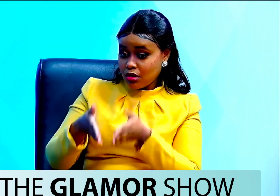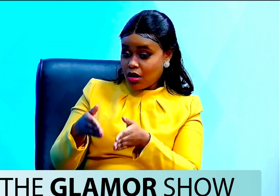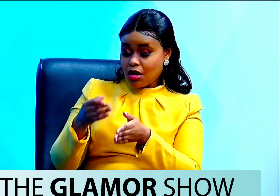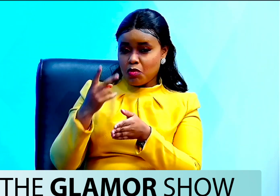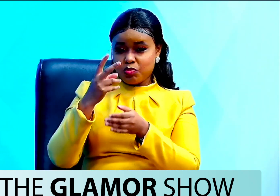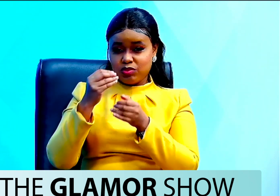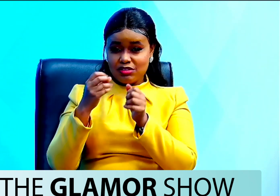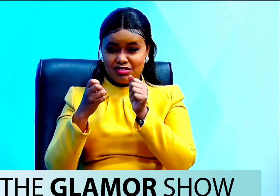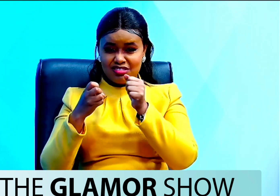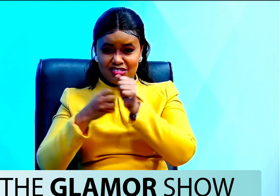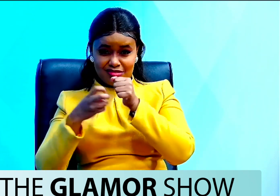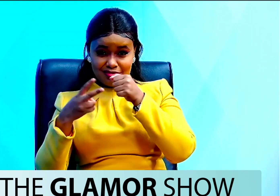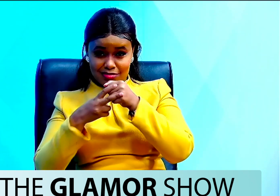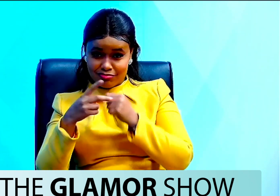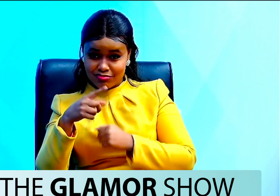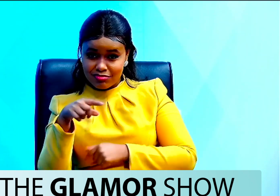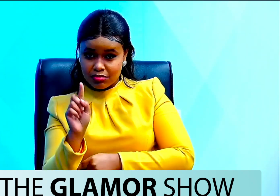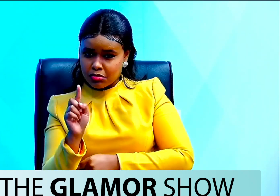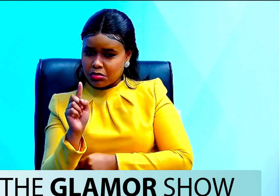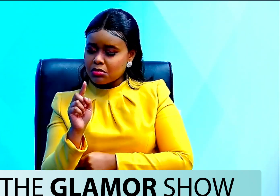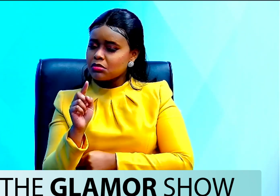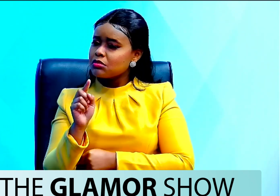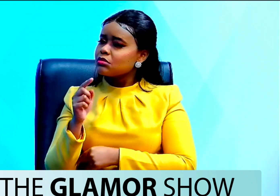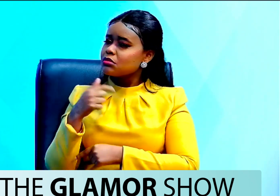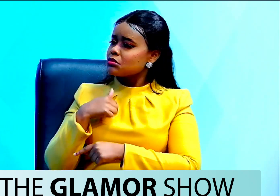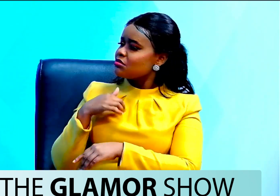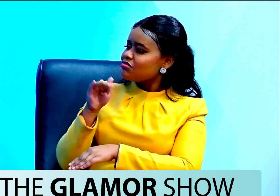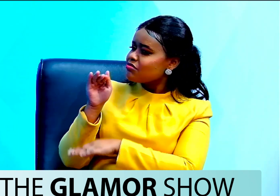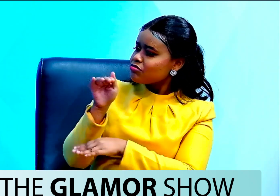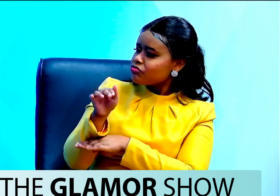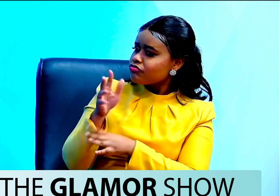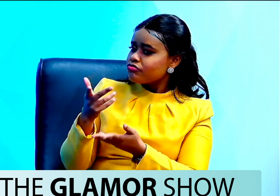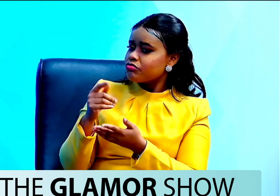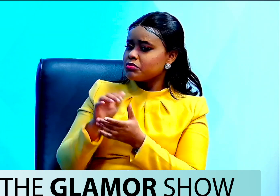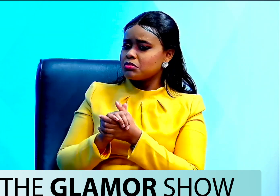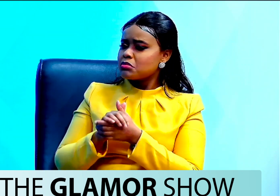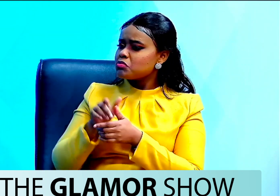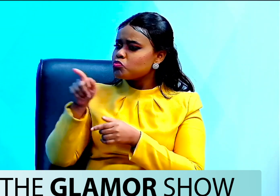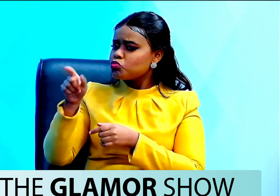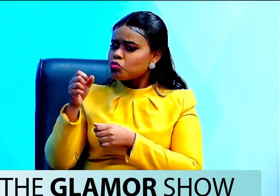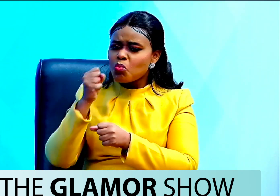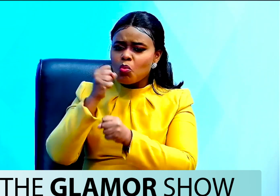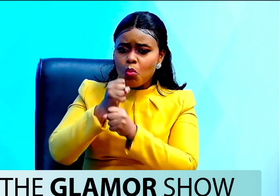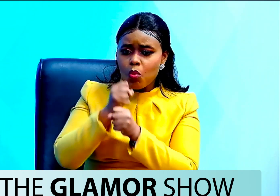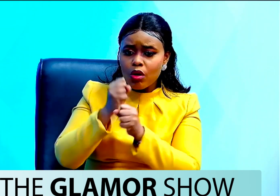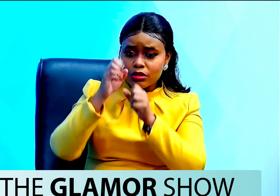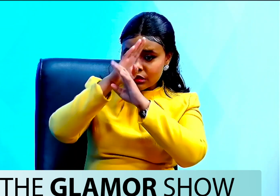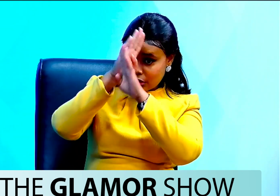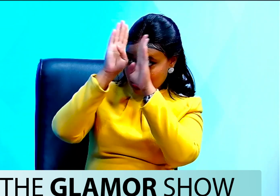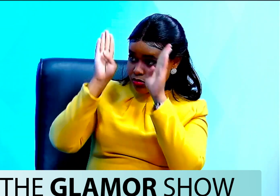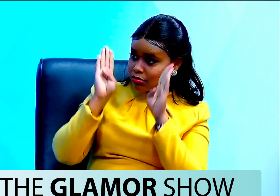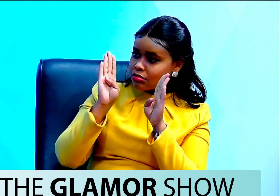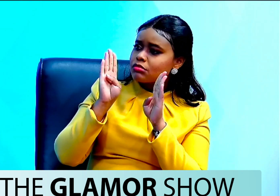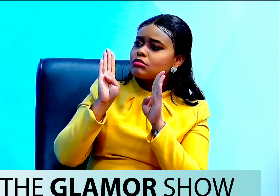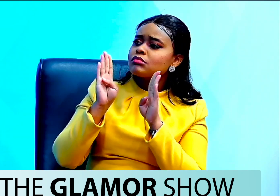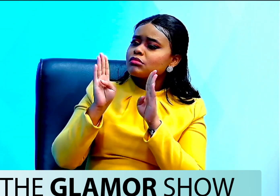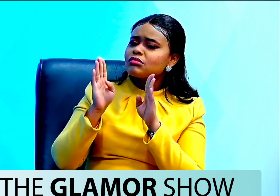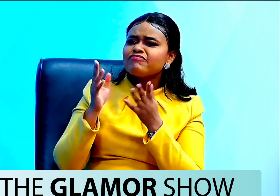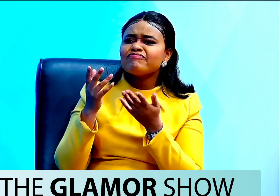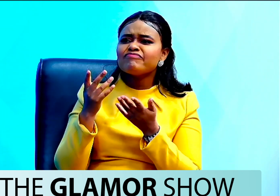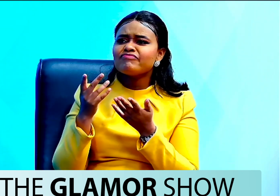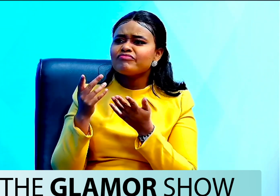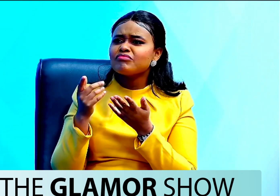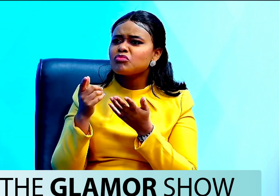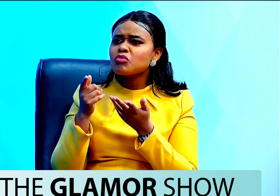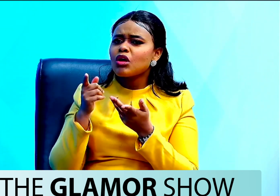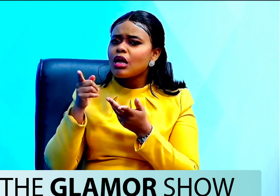today. So please, you've also mentioned that you stayed in Kenya from 2017. Yes, So in